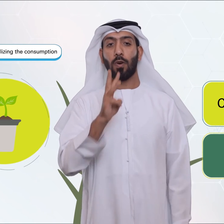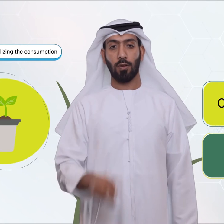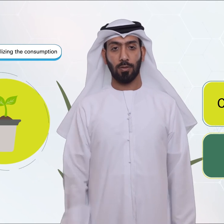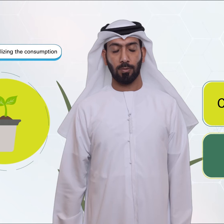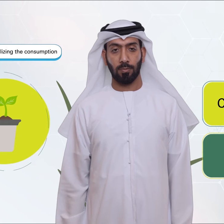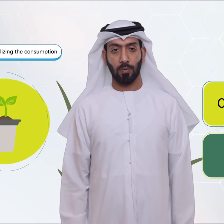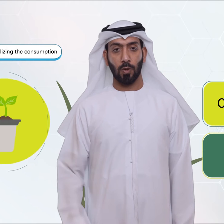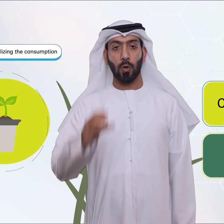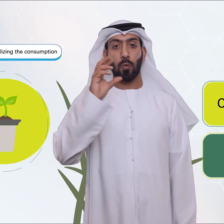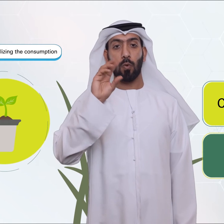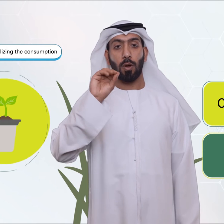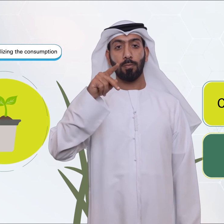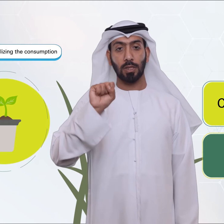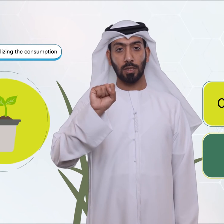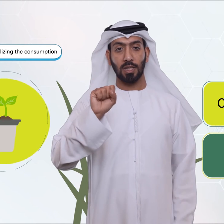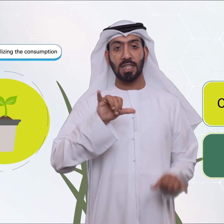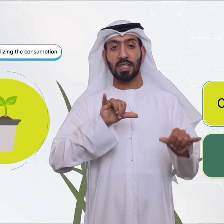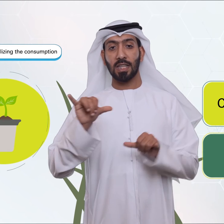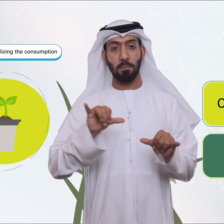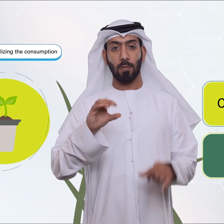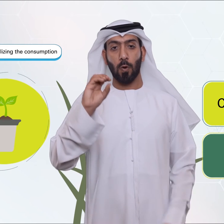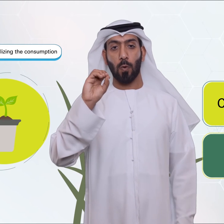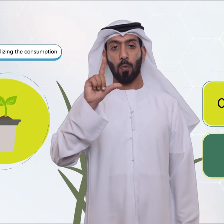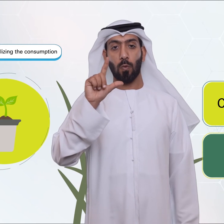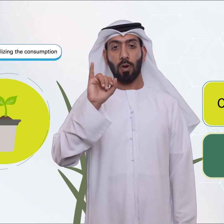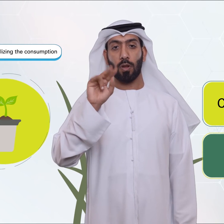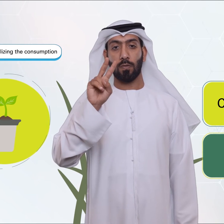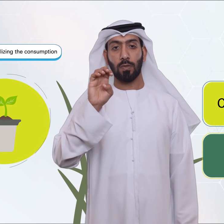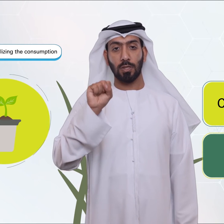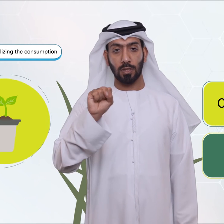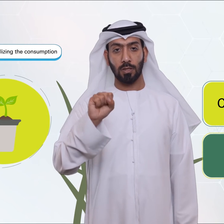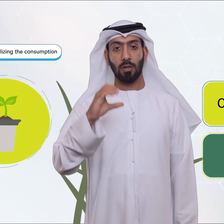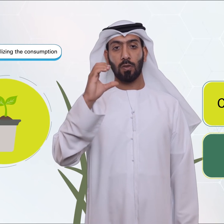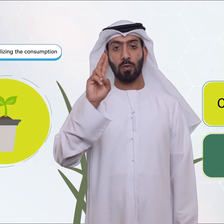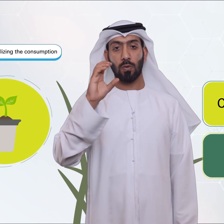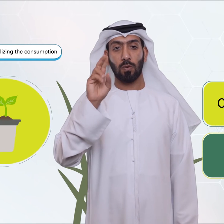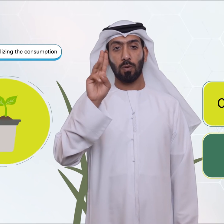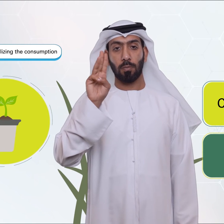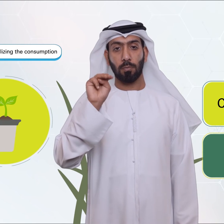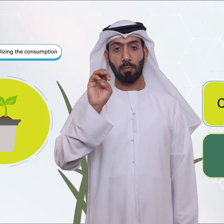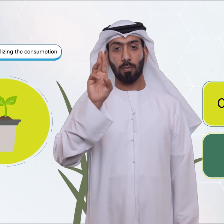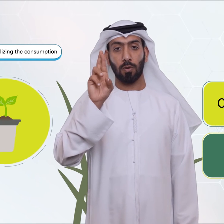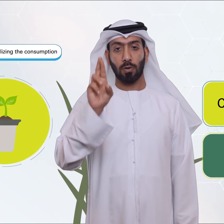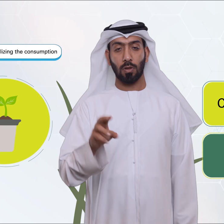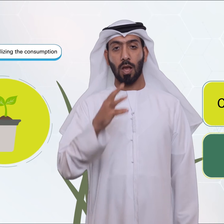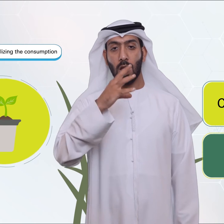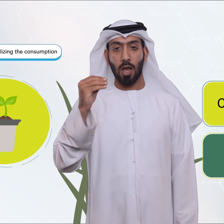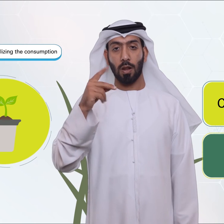grow in surrounding environment to tolerate drought in terms of saving water. The most prominent of these crops